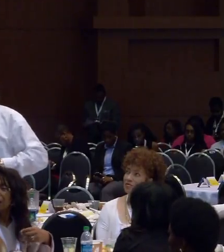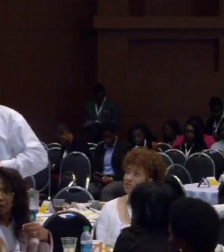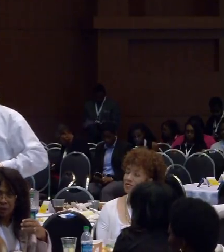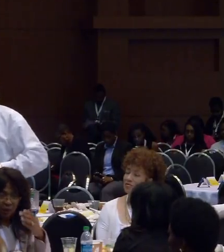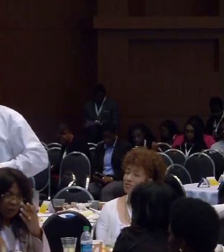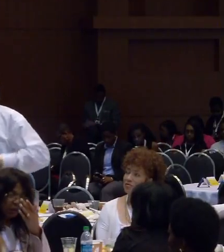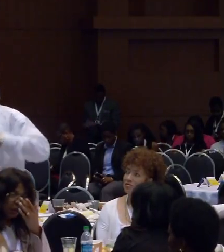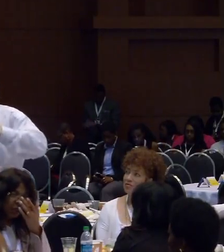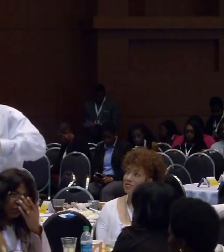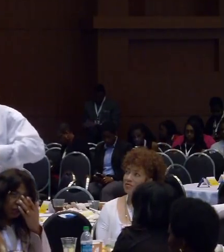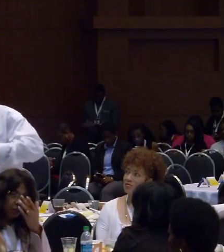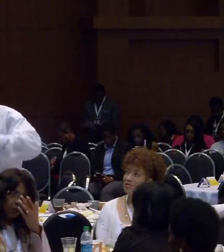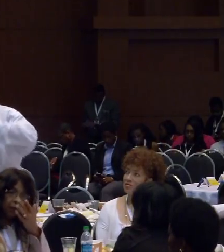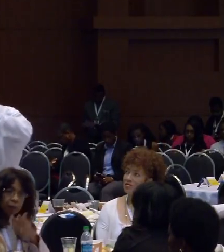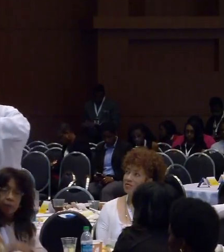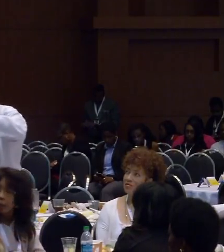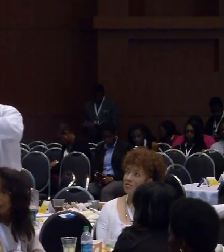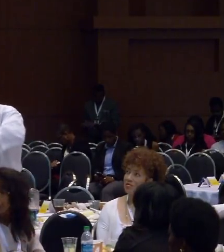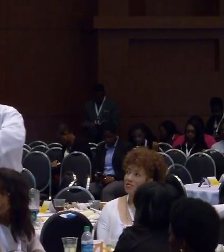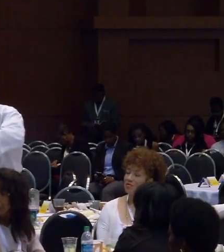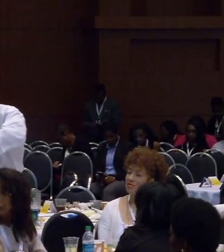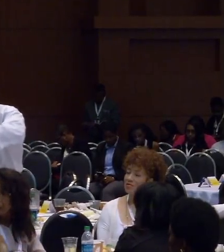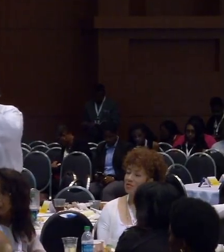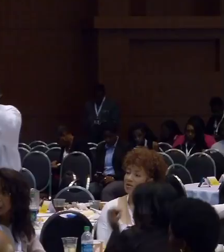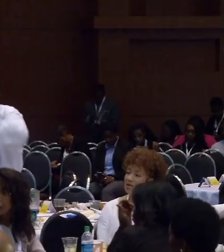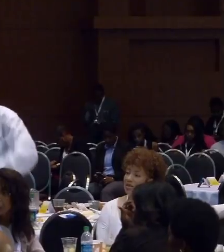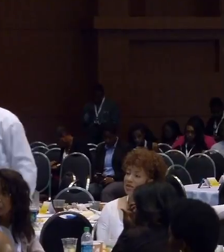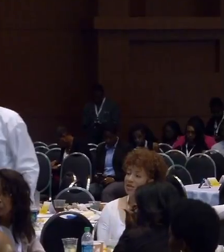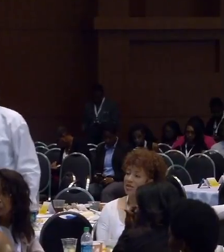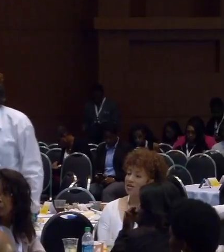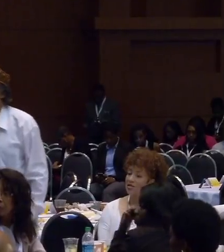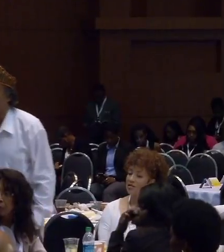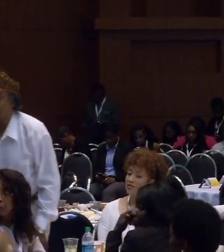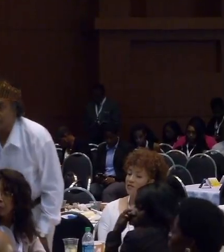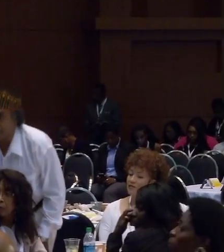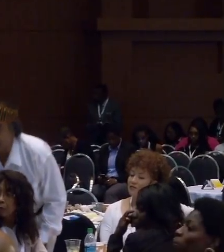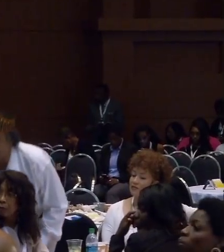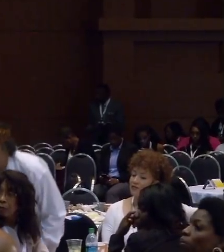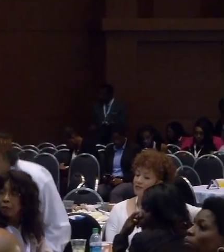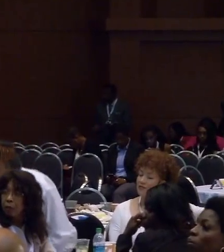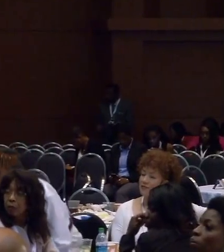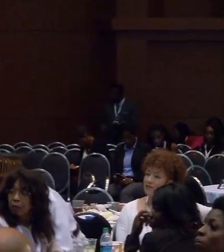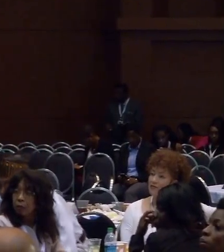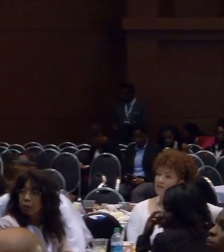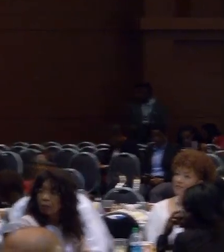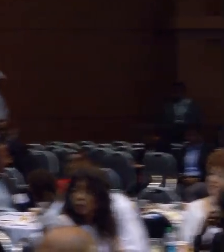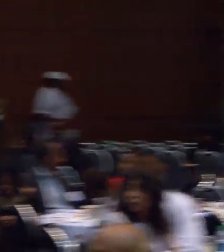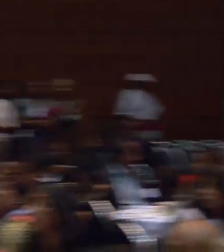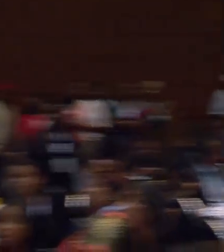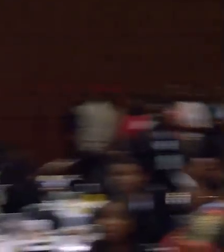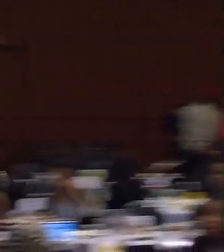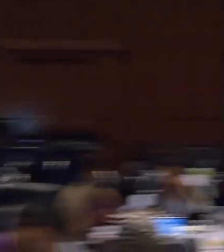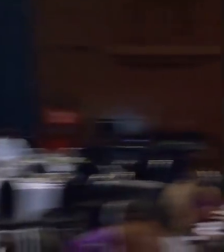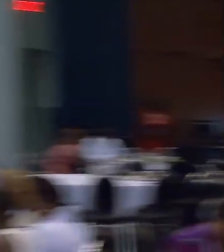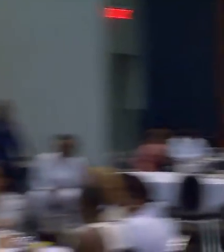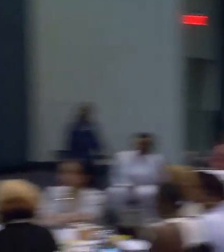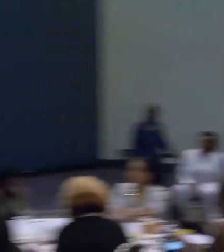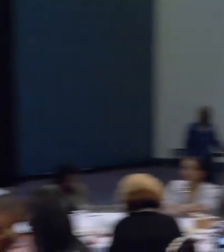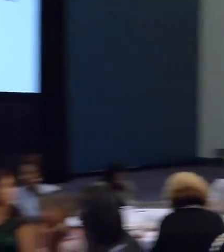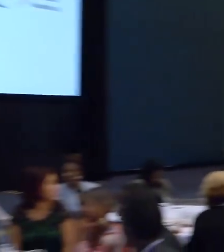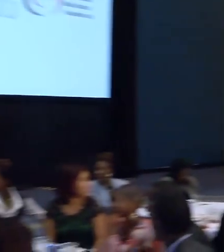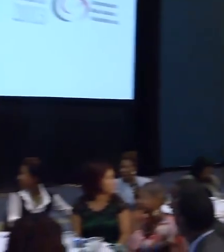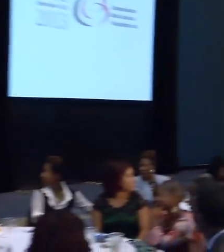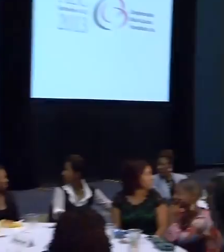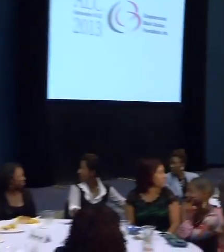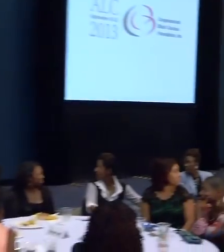the message out about the economic rights movement, if you have? You know what? I can't answer that. You